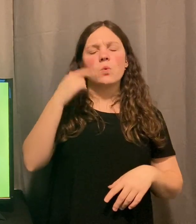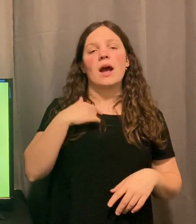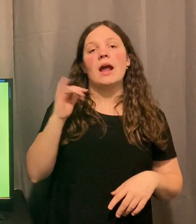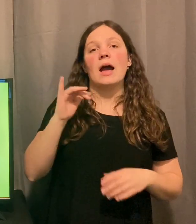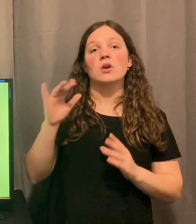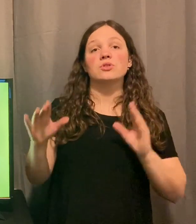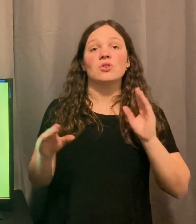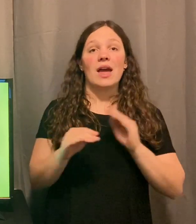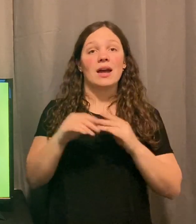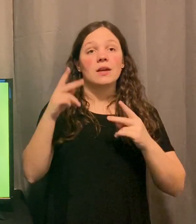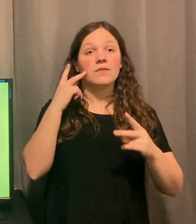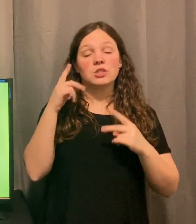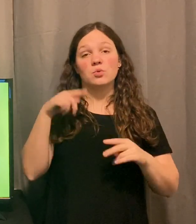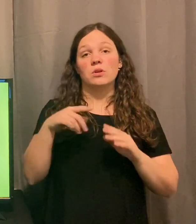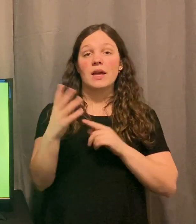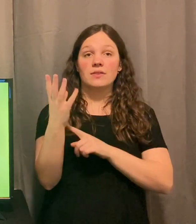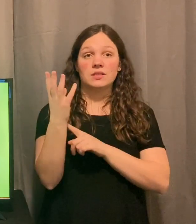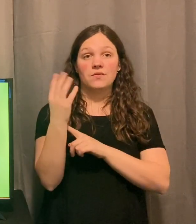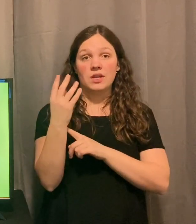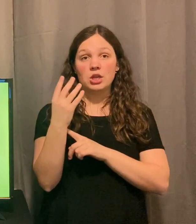why I also added visual in this video.